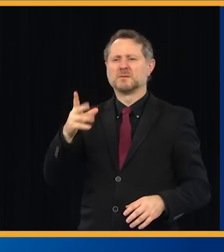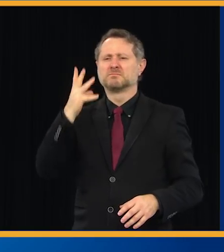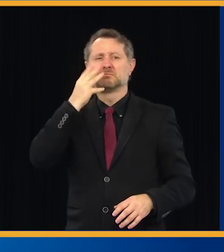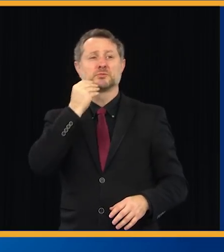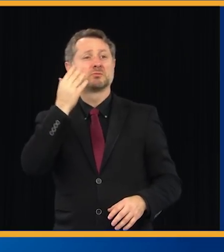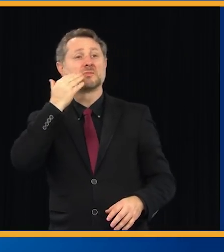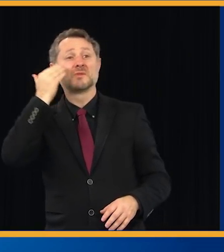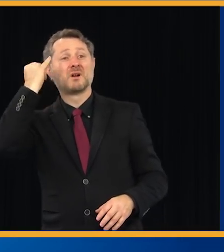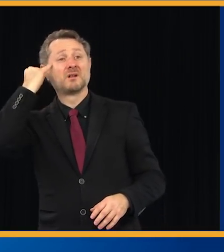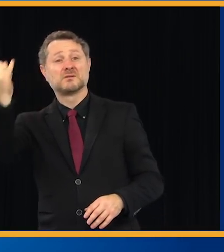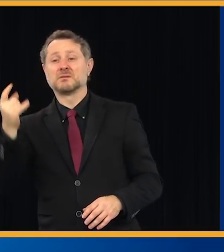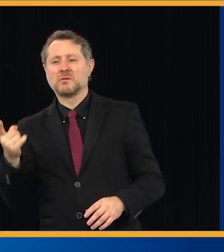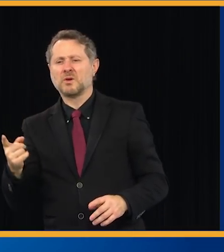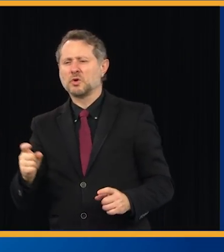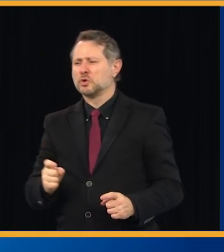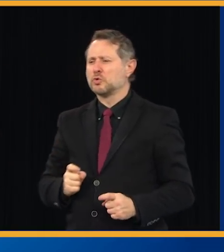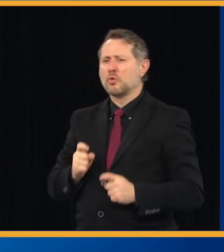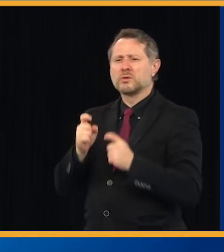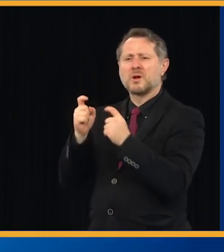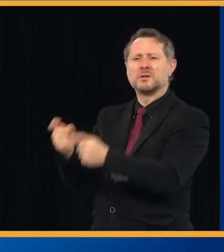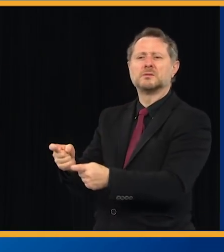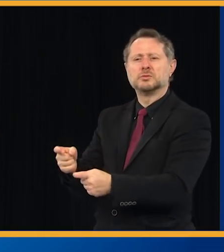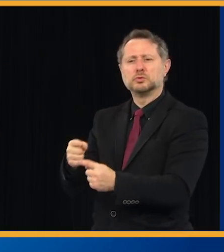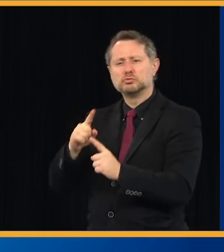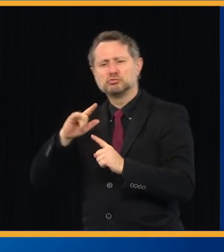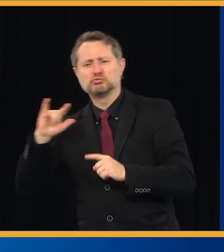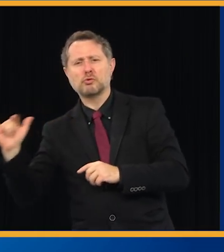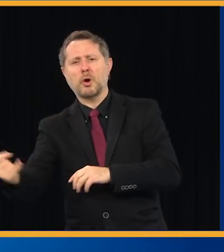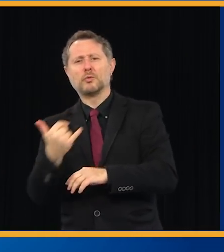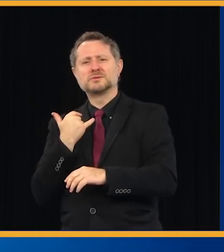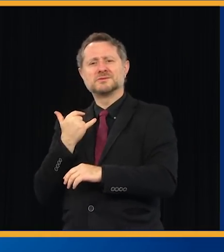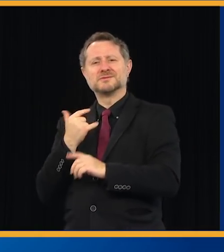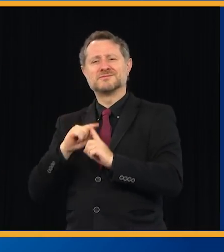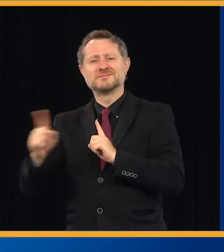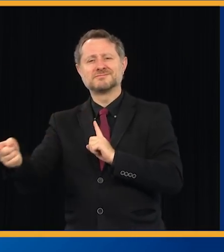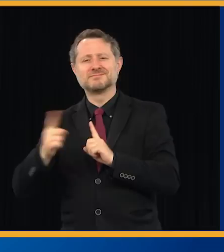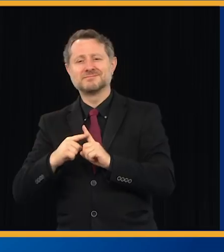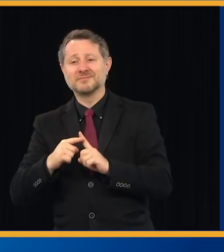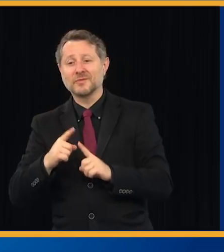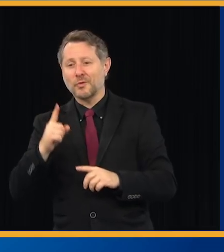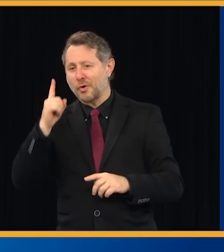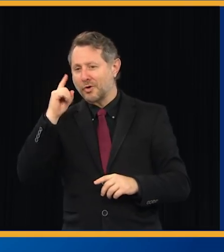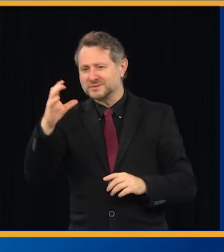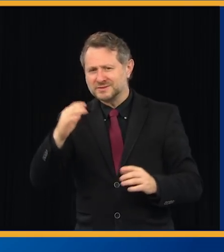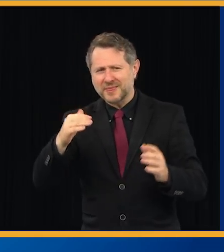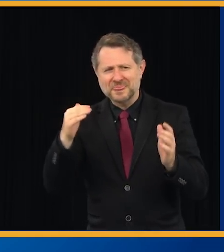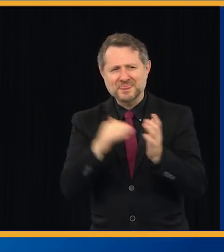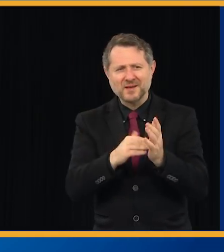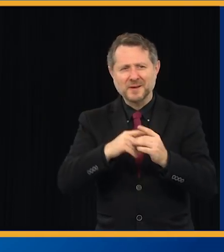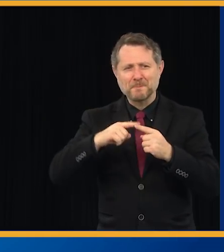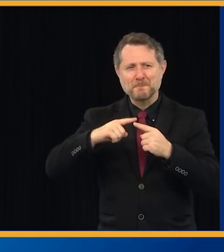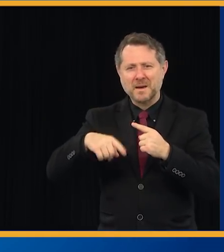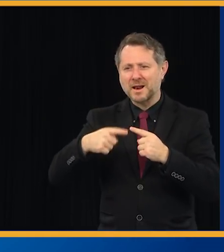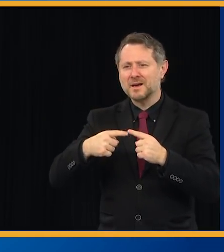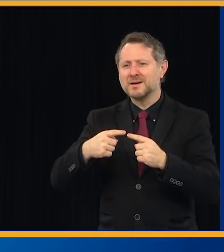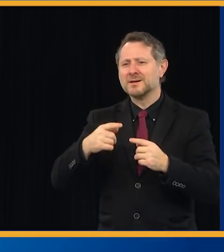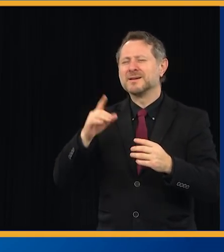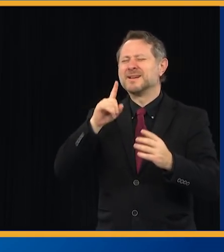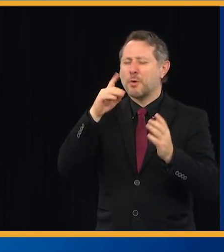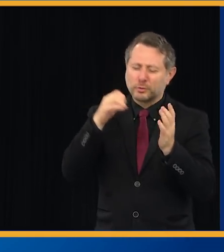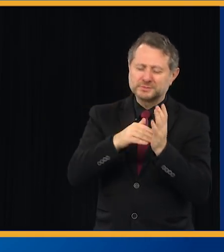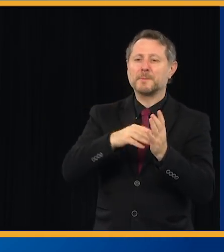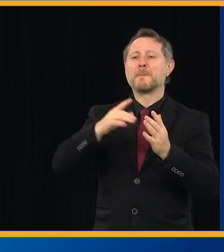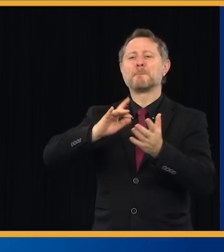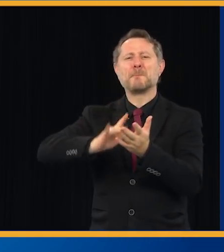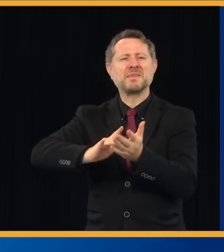which is donating round-trip flights to 100,000 medical personnel and nurses to honor their efforts. Isn't that a